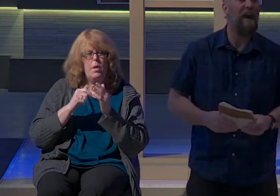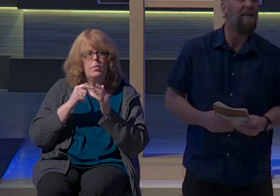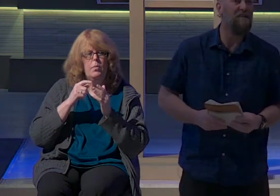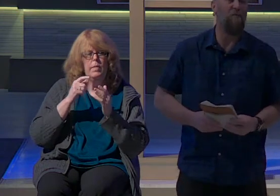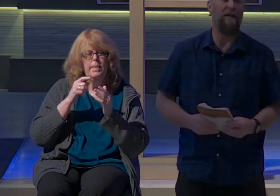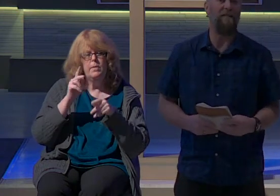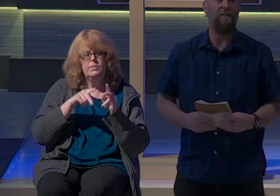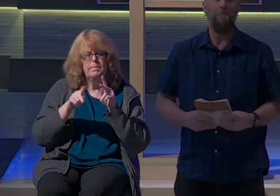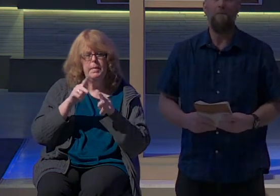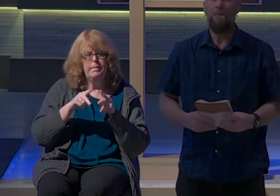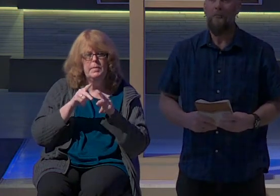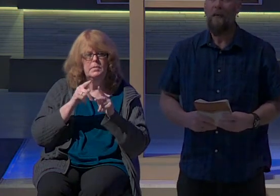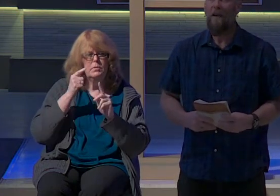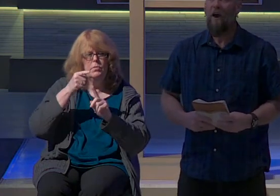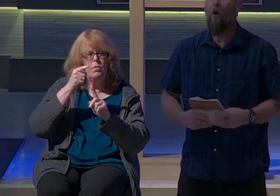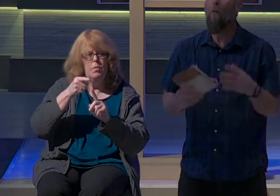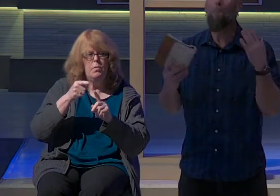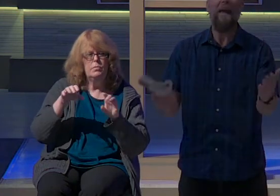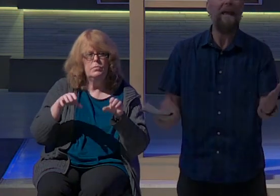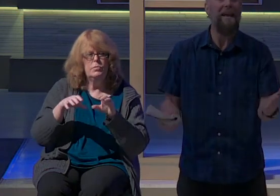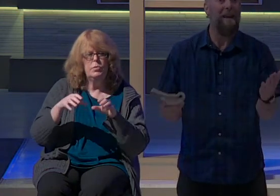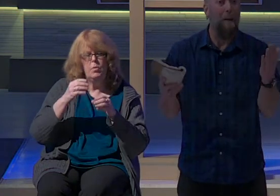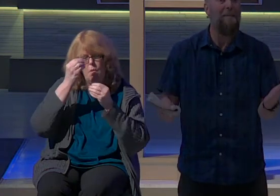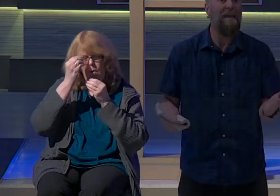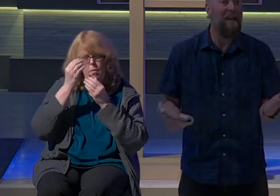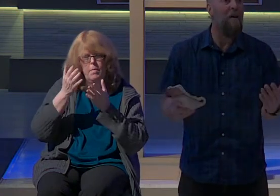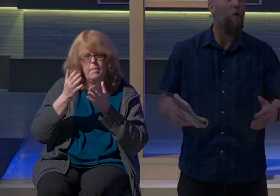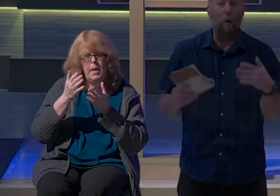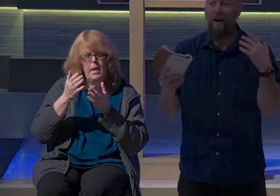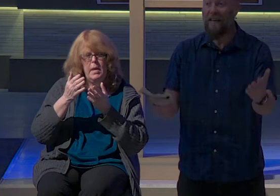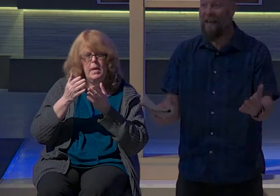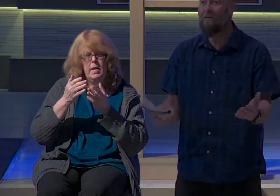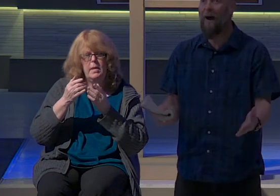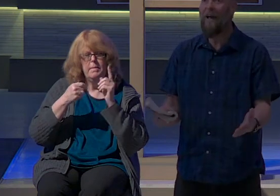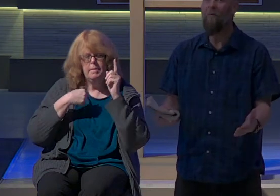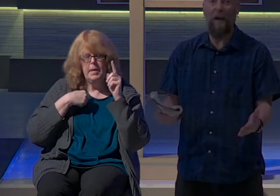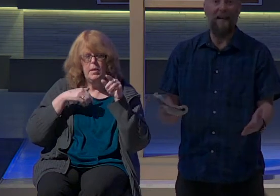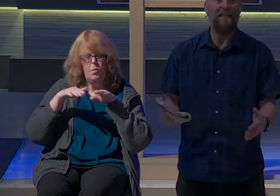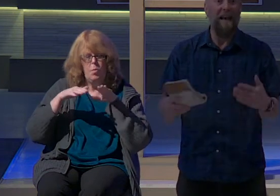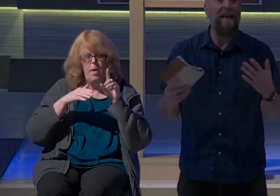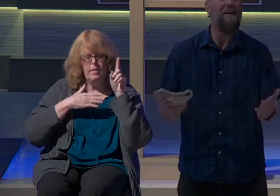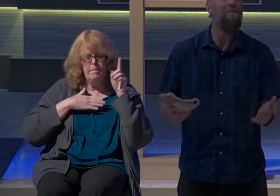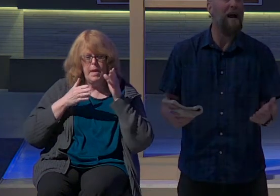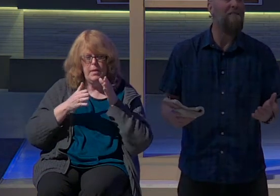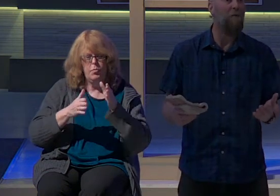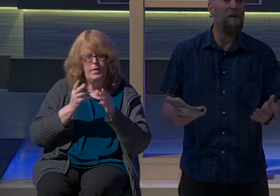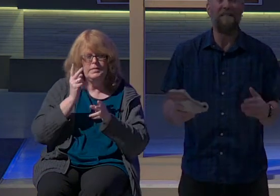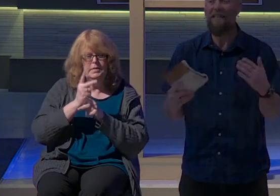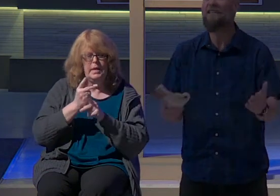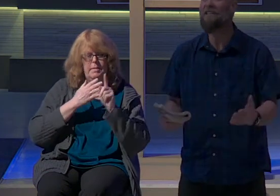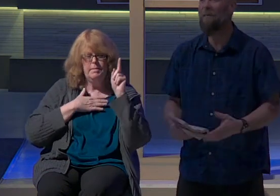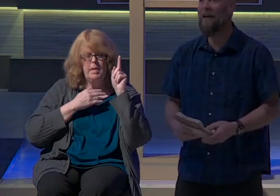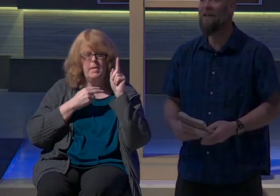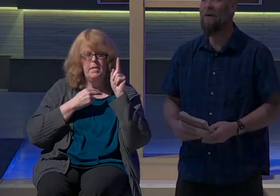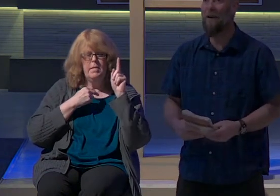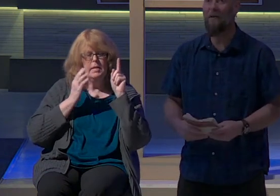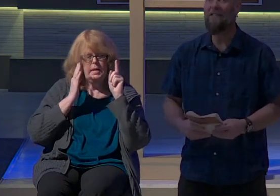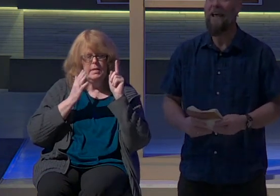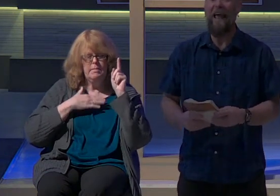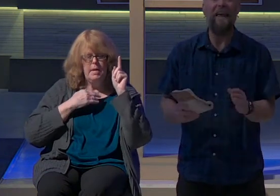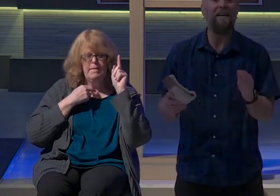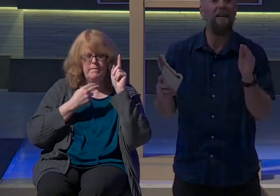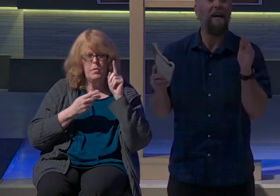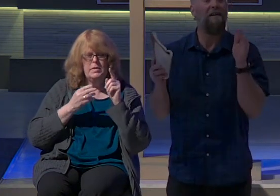people tasked with? Obey me, walk in my ways, heed my voice, listen to my